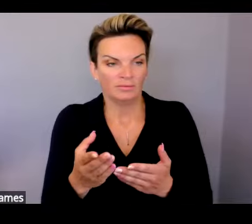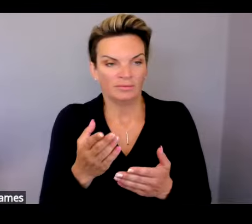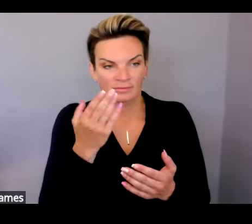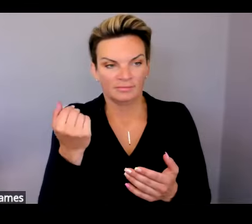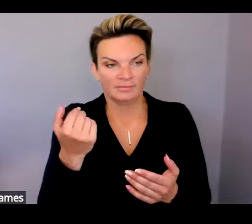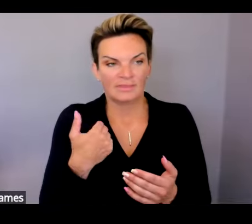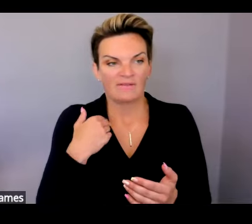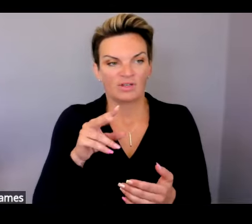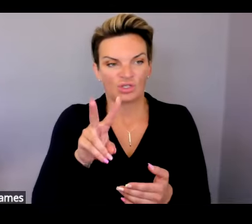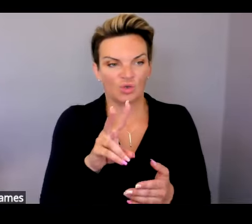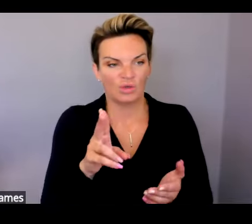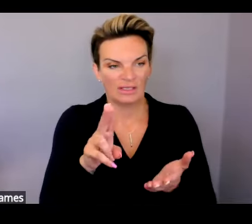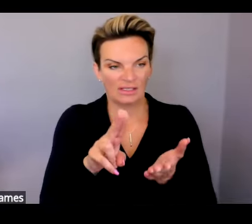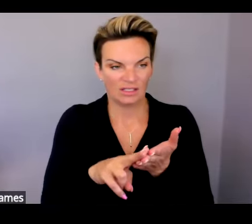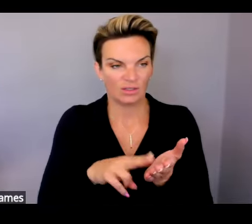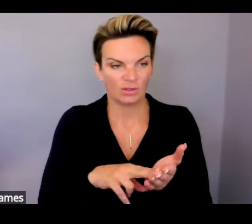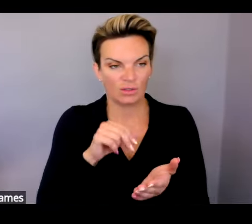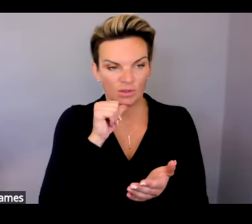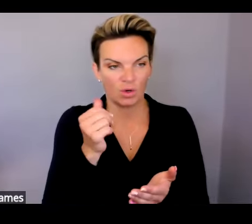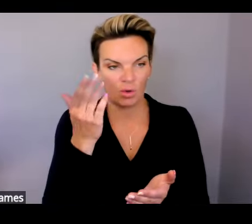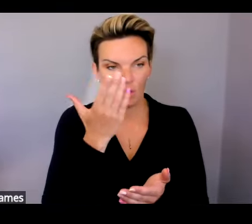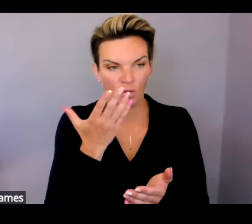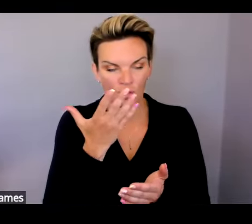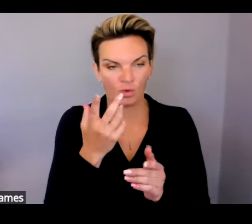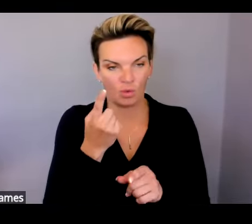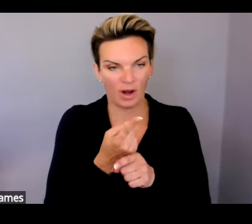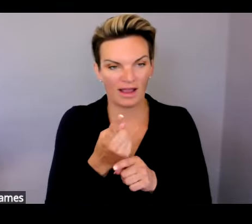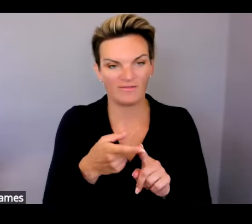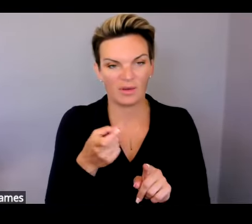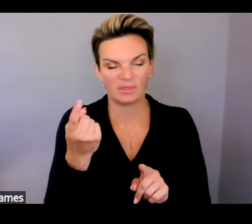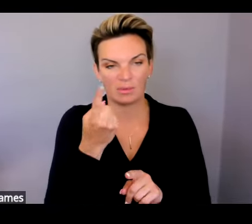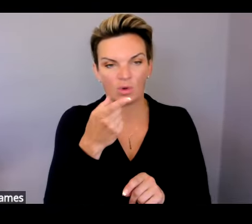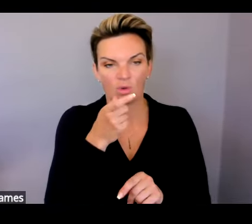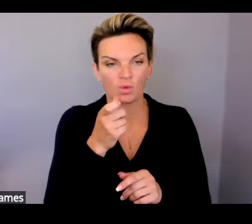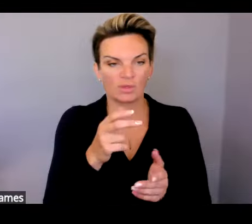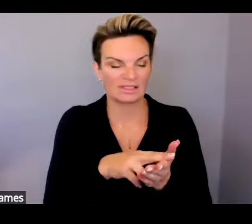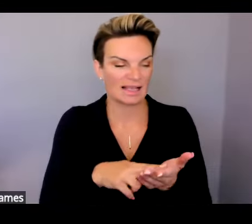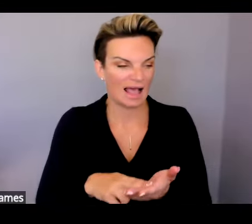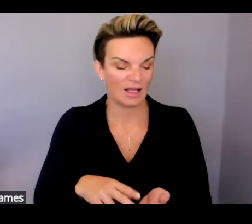two signatures that don't look right from someone who signed 20 sheets,